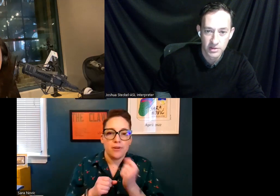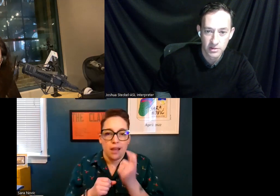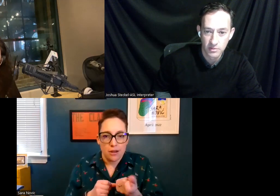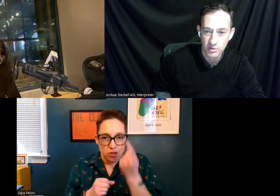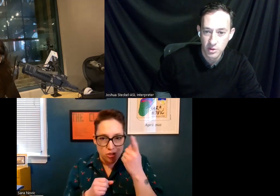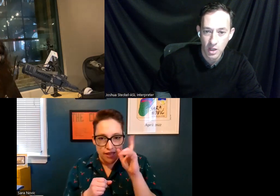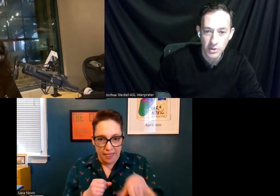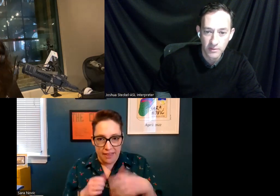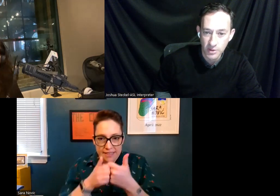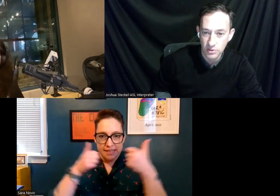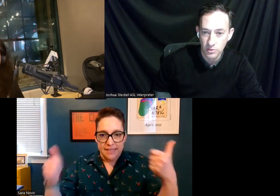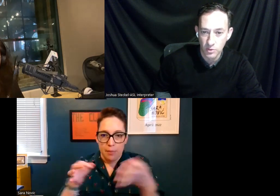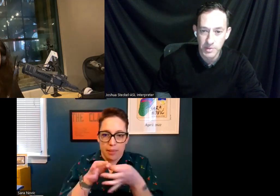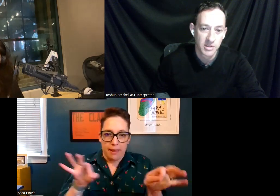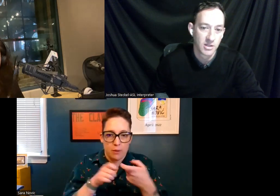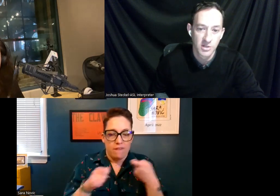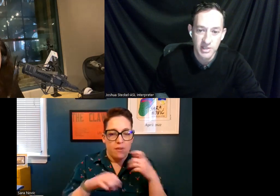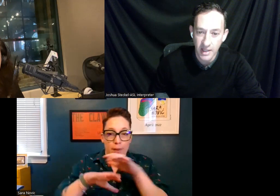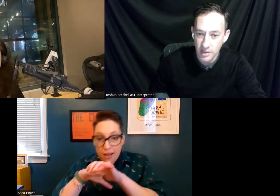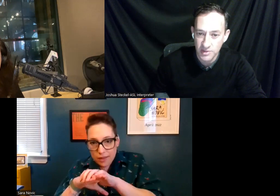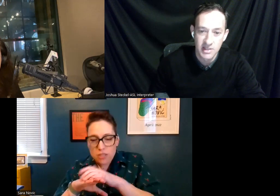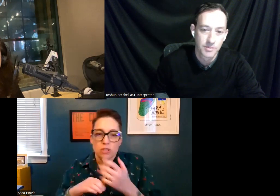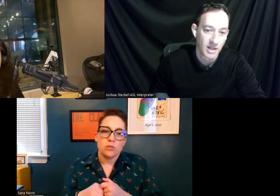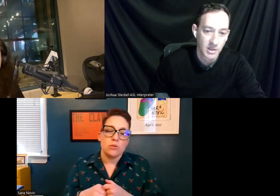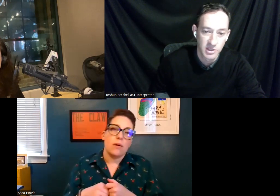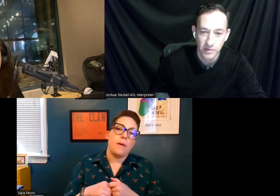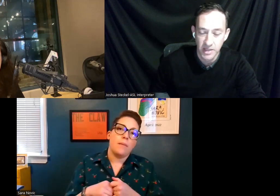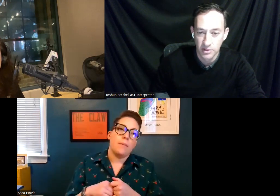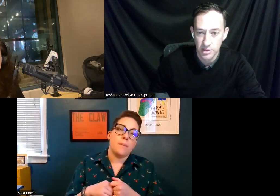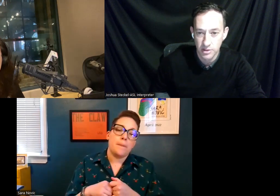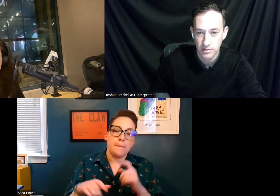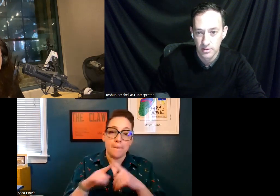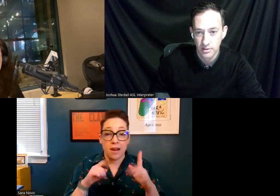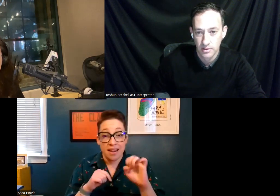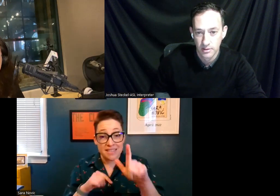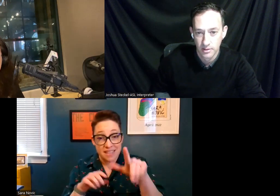was universal, or people didn't understand that it was a separate language from English.